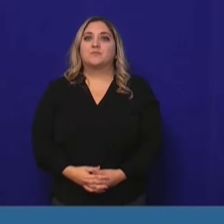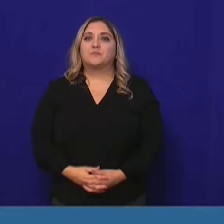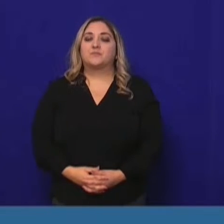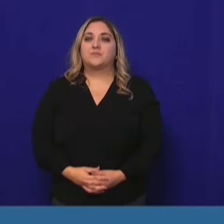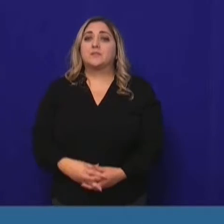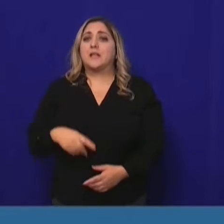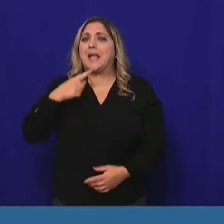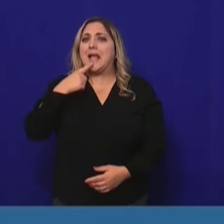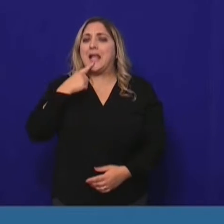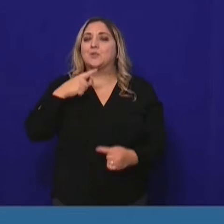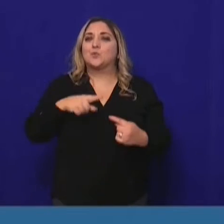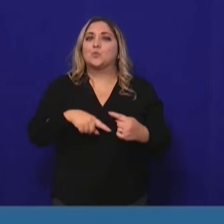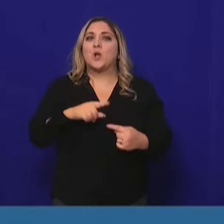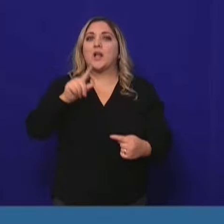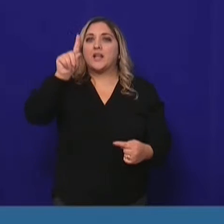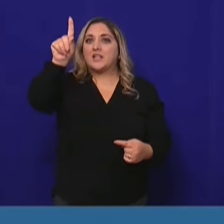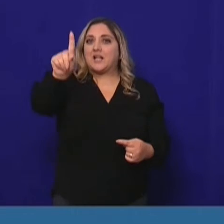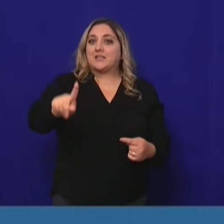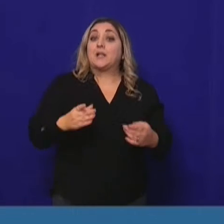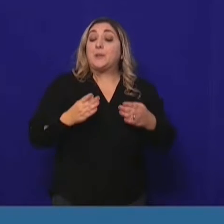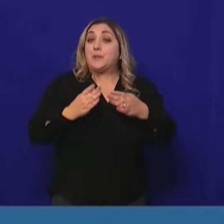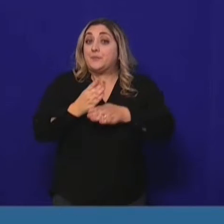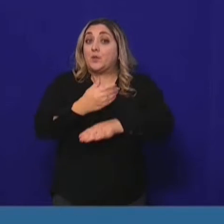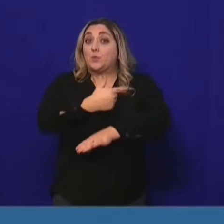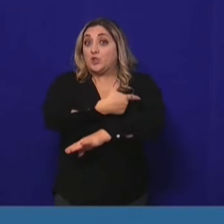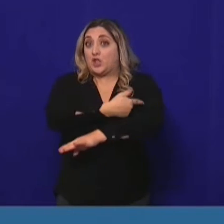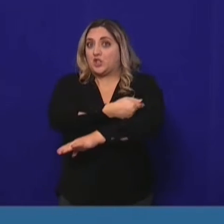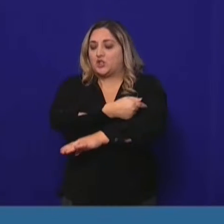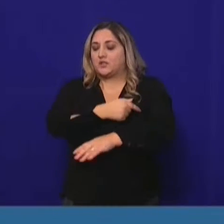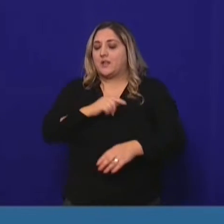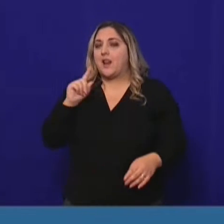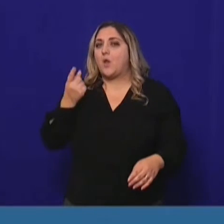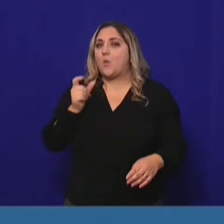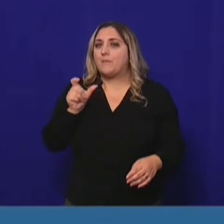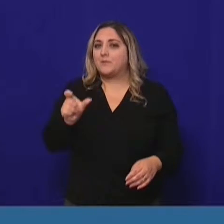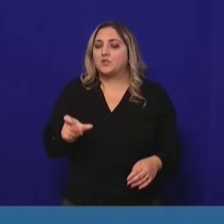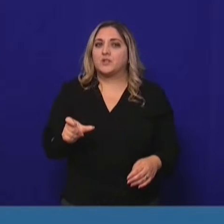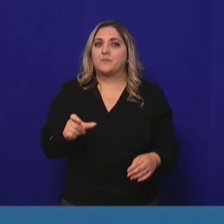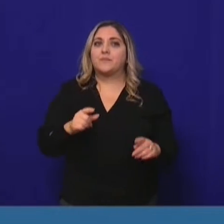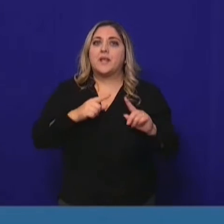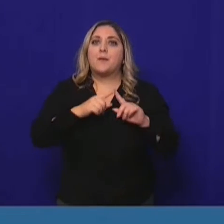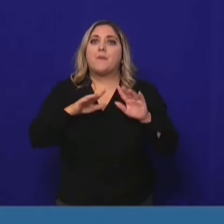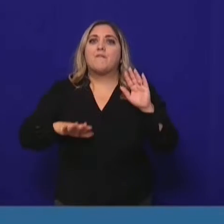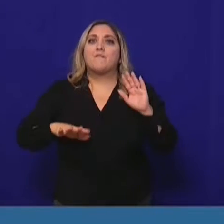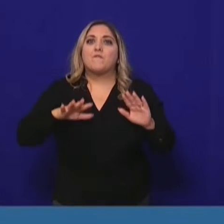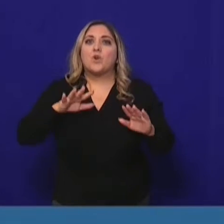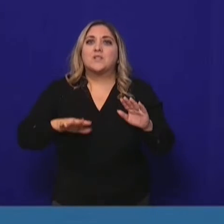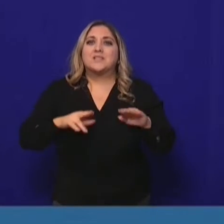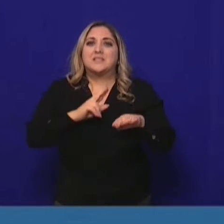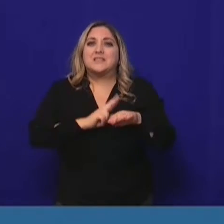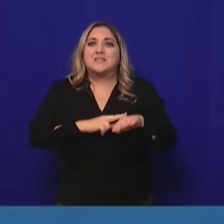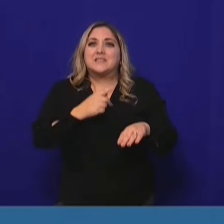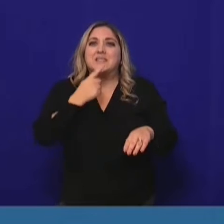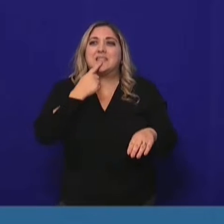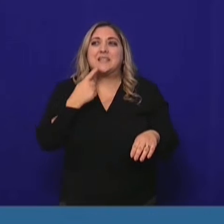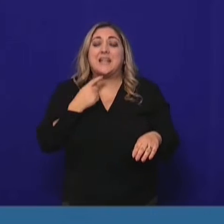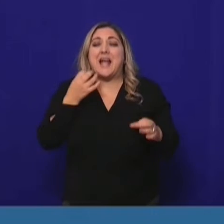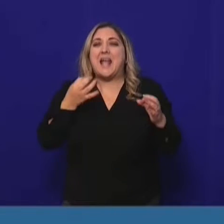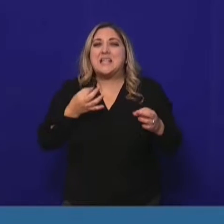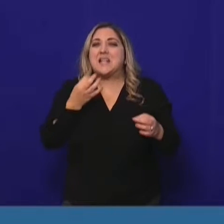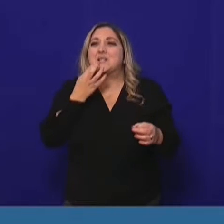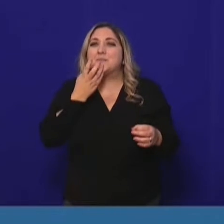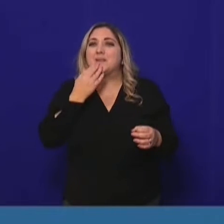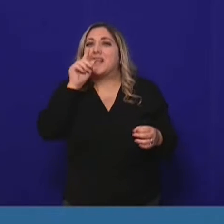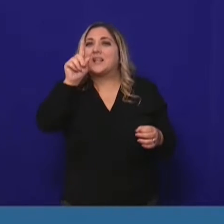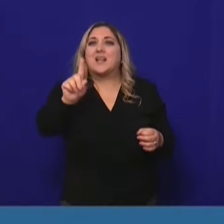ta' Jannar għall-ewwel fażi tal-vaċċin. Ma nafx jekk tistax tagħtina